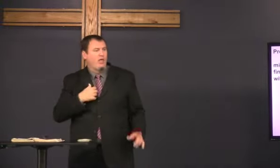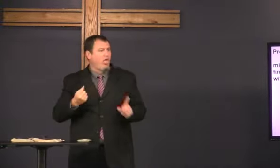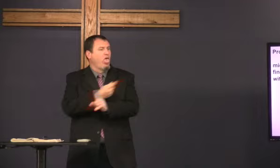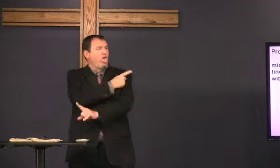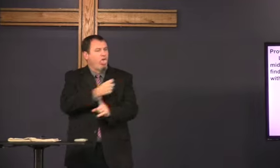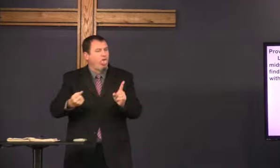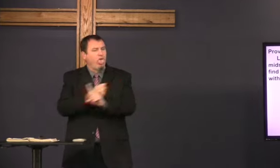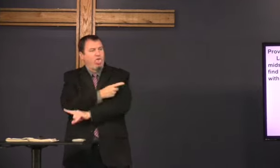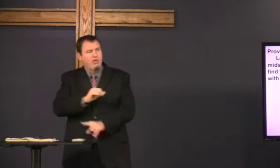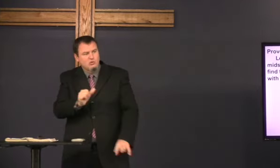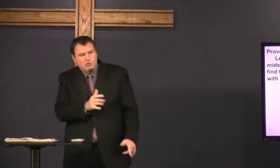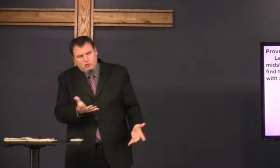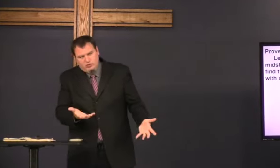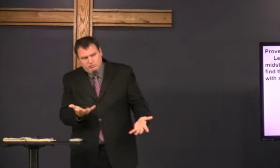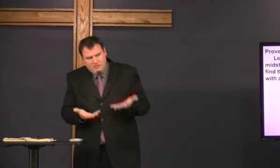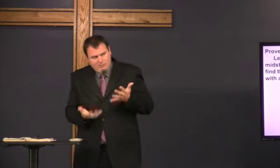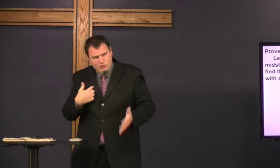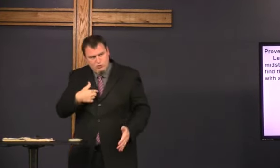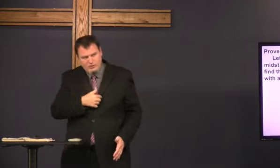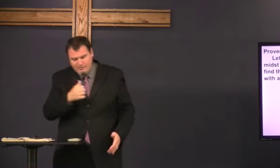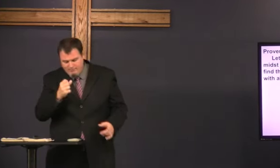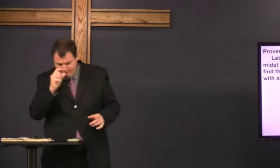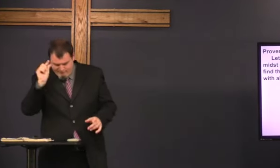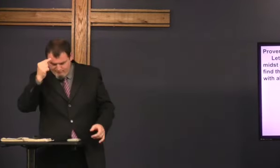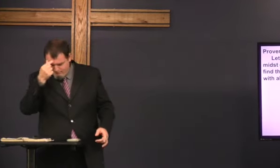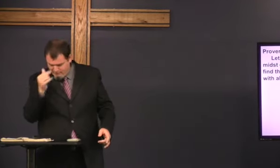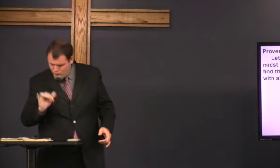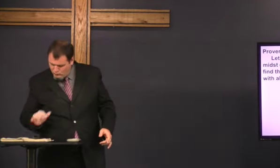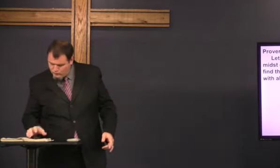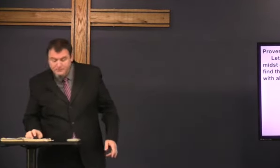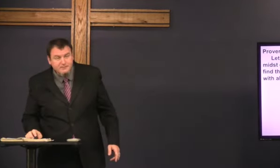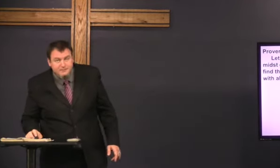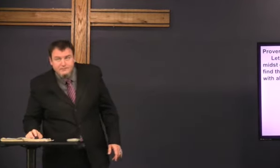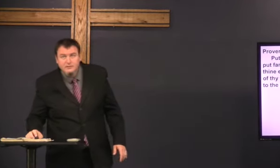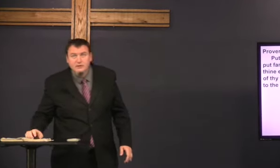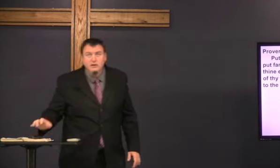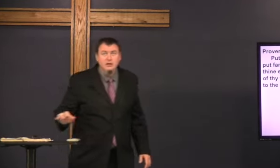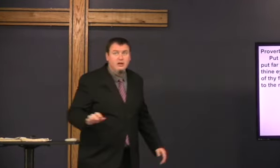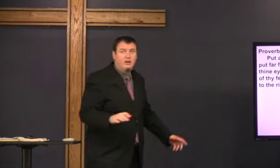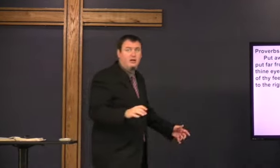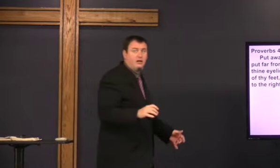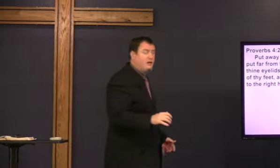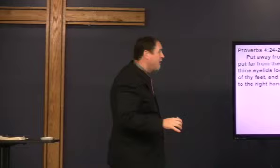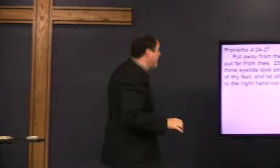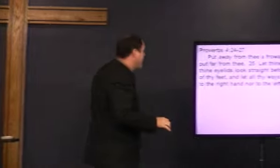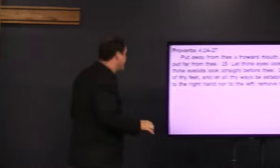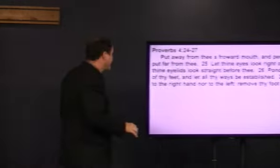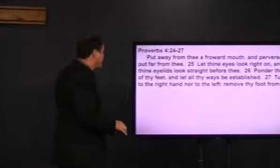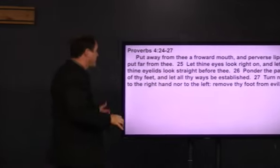people have neglected this advice in Proverbs all along, so maybe Mary is too.